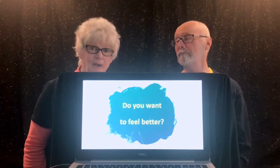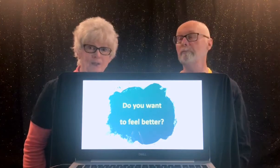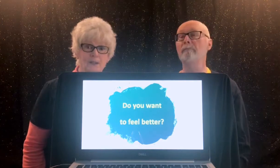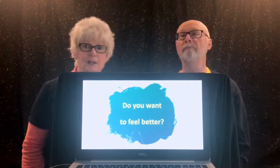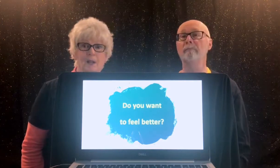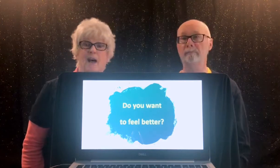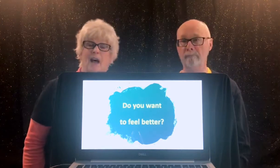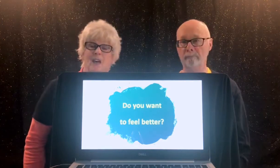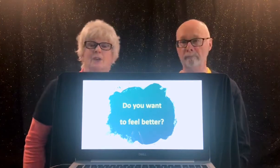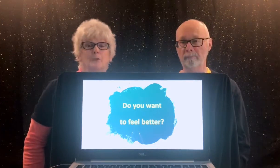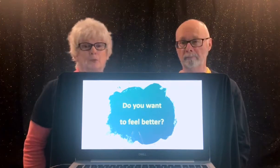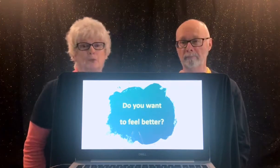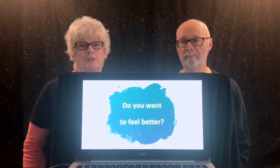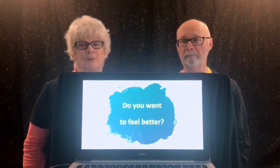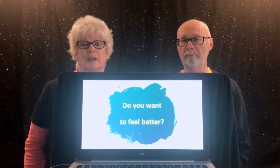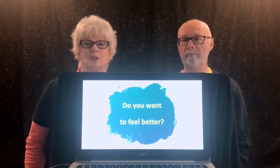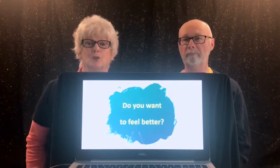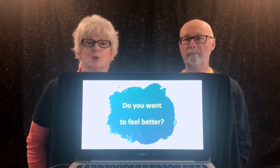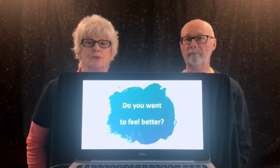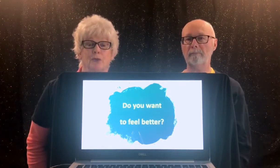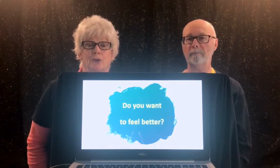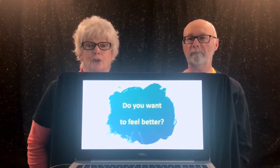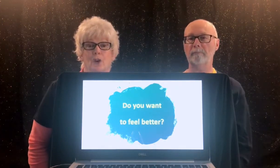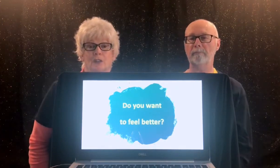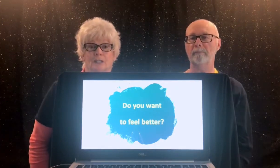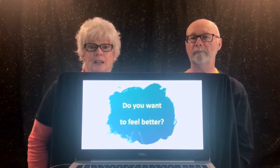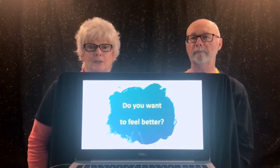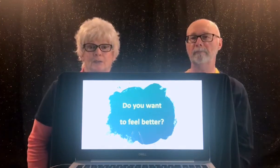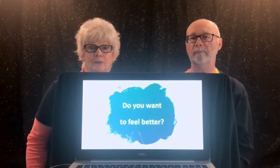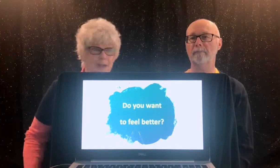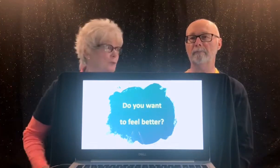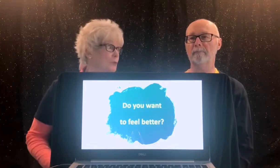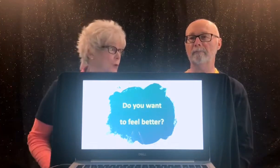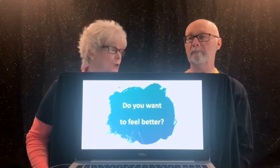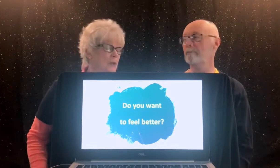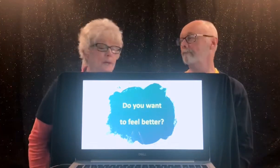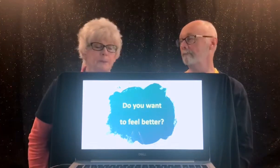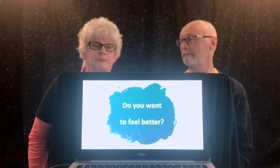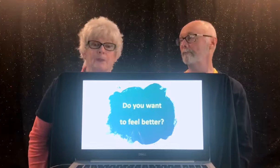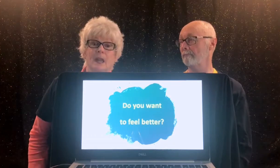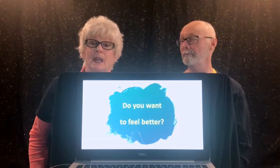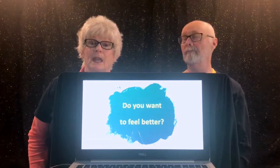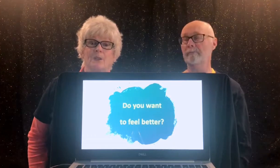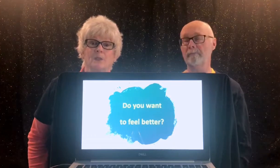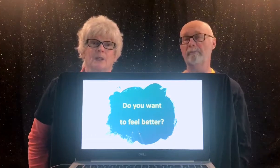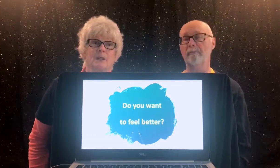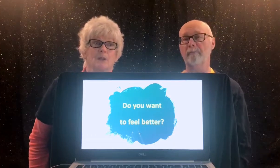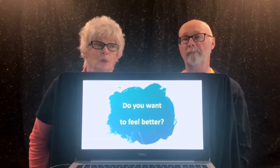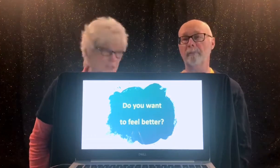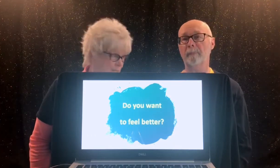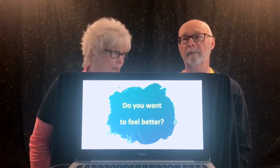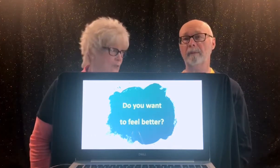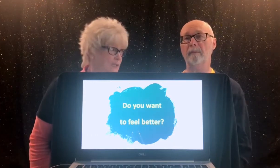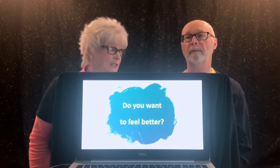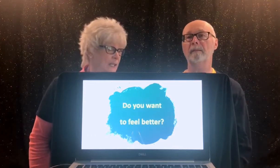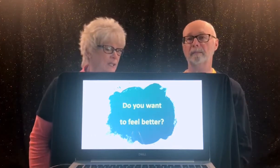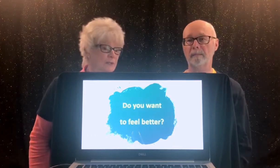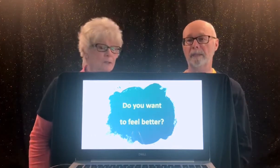out other bereaved parents who were further along down the road, and we went to counseling.